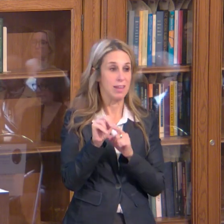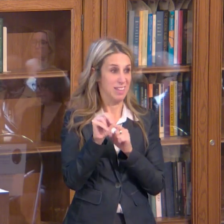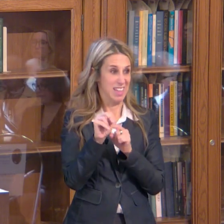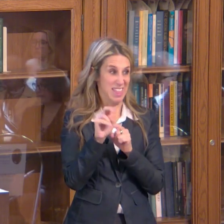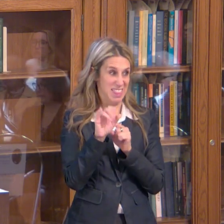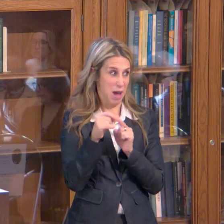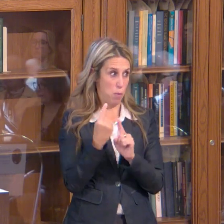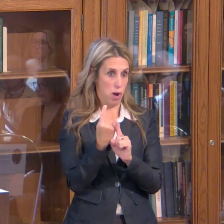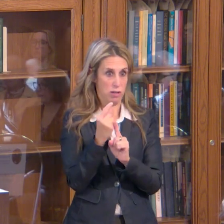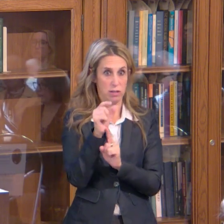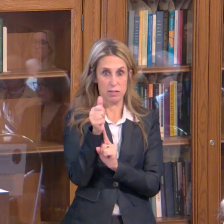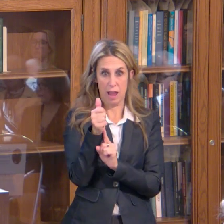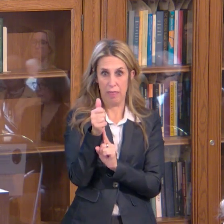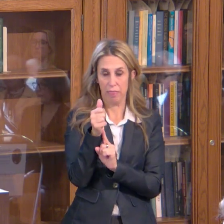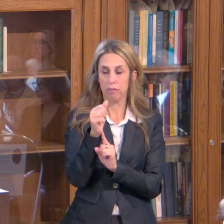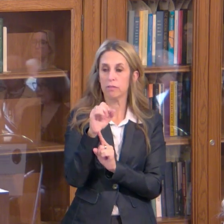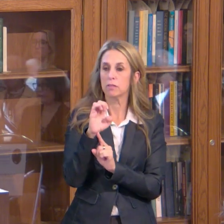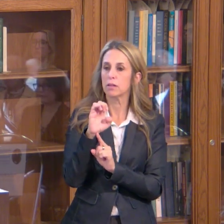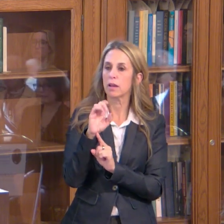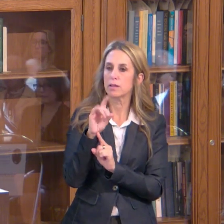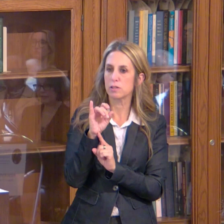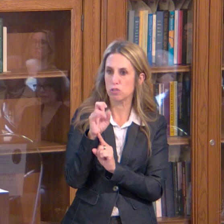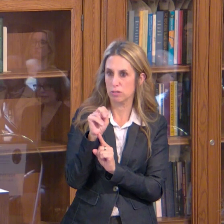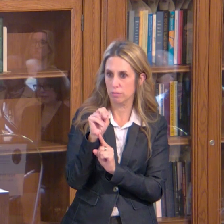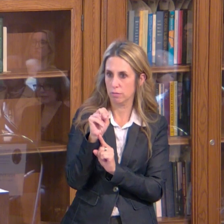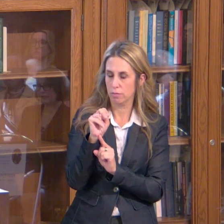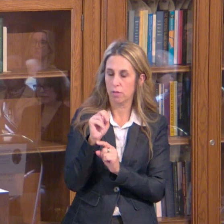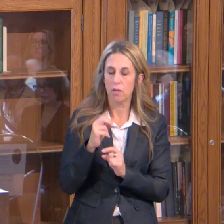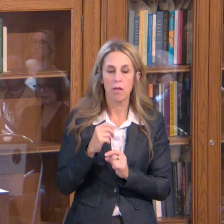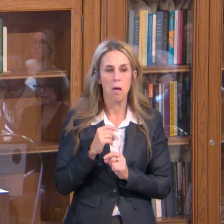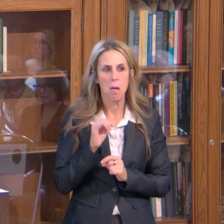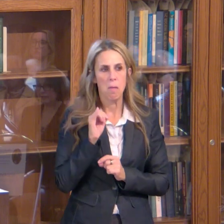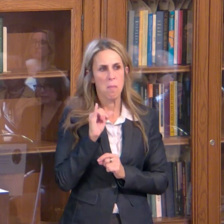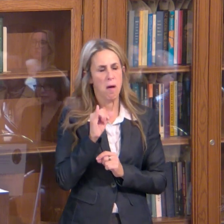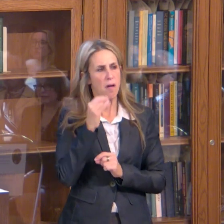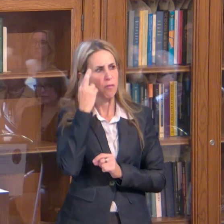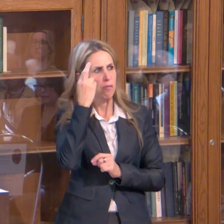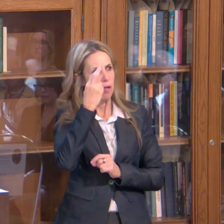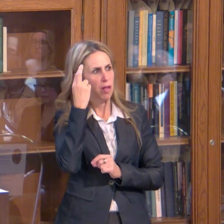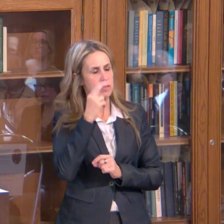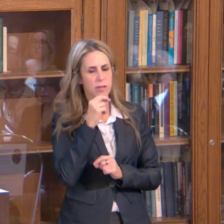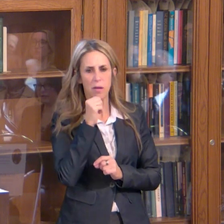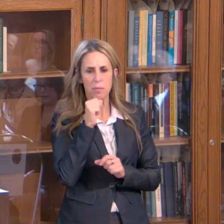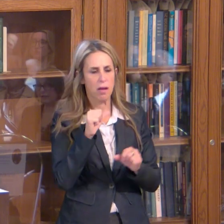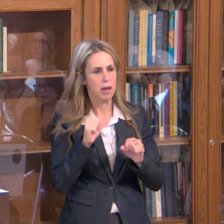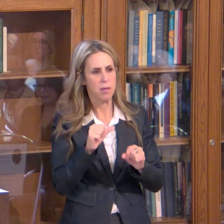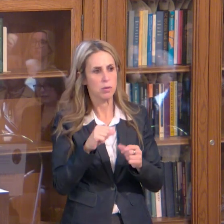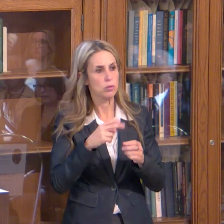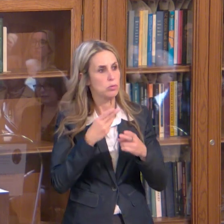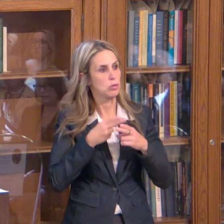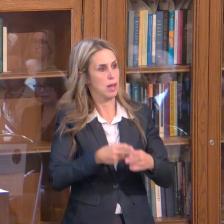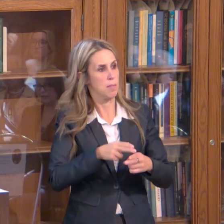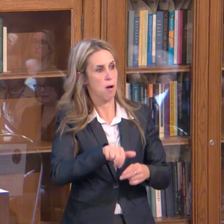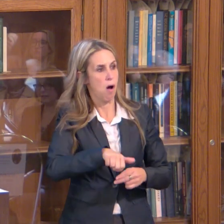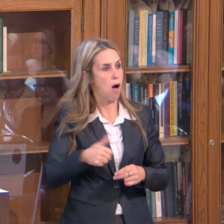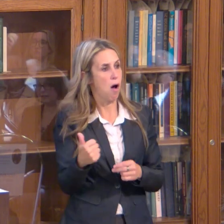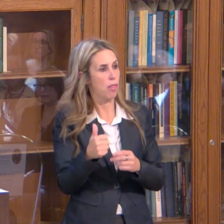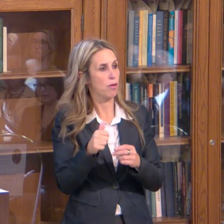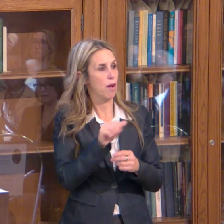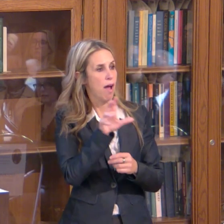editions it dawned on me that I am unable to name any other